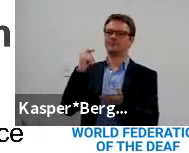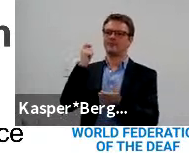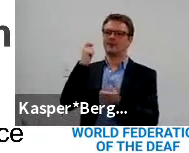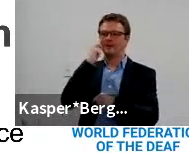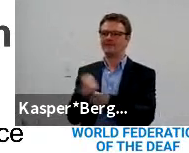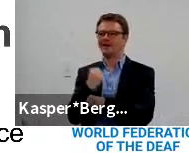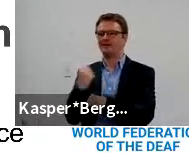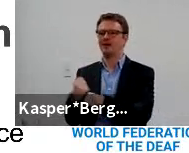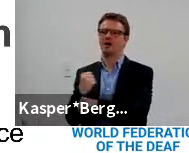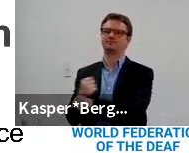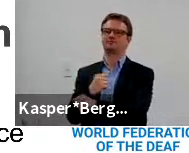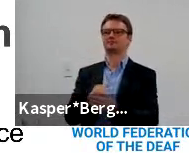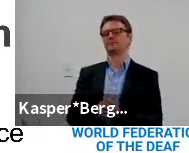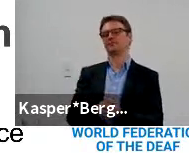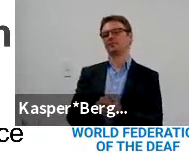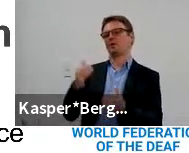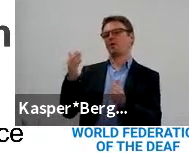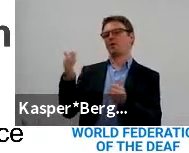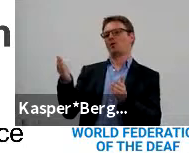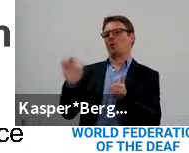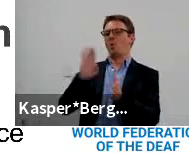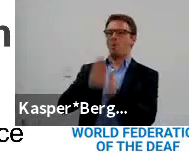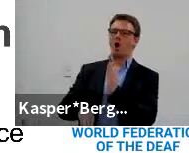hygiene. They need to.